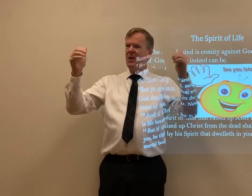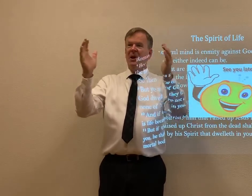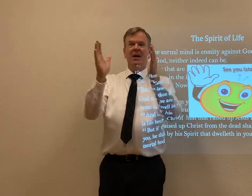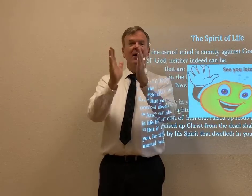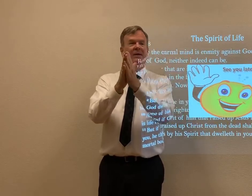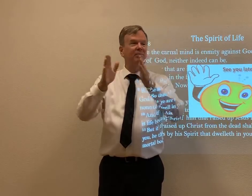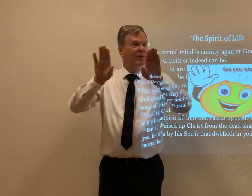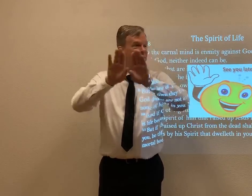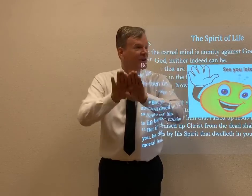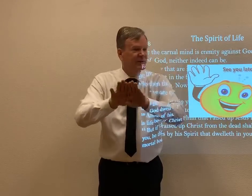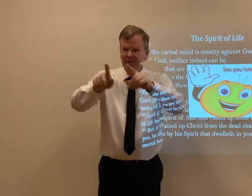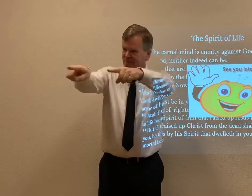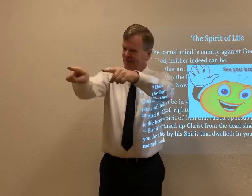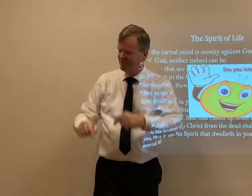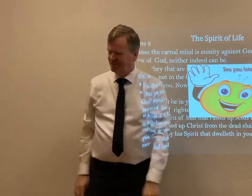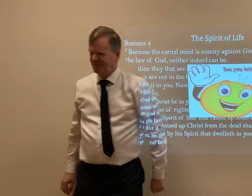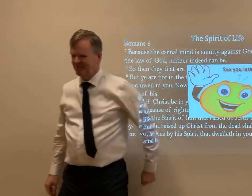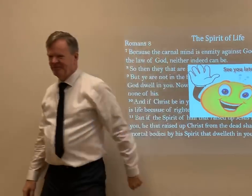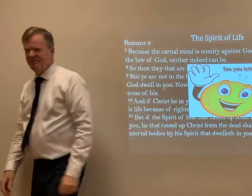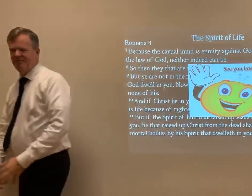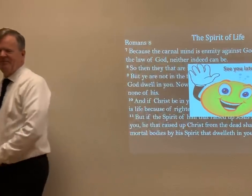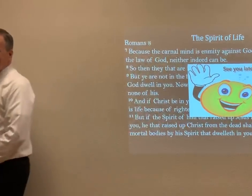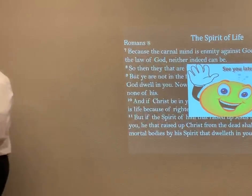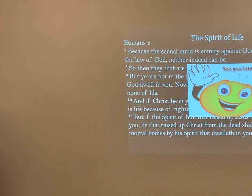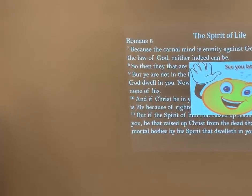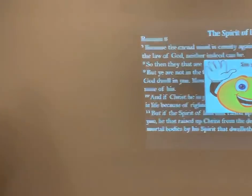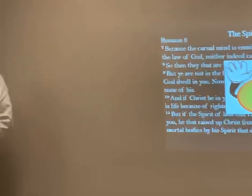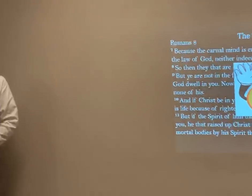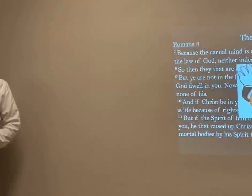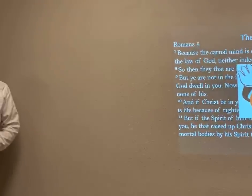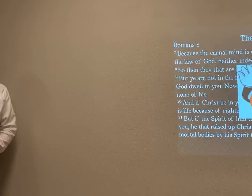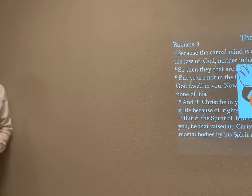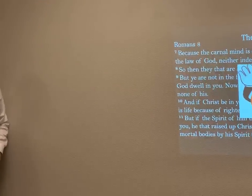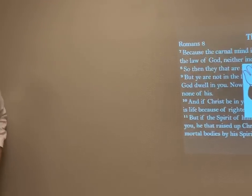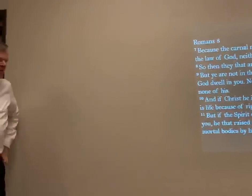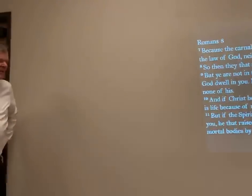Okay. Let's go ahead and pray in closing. Brother Candido?